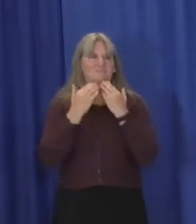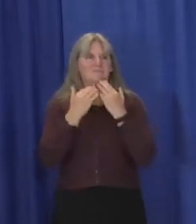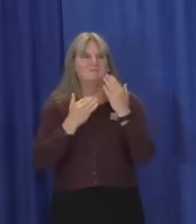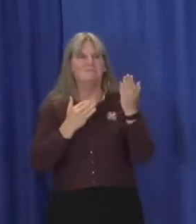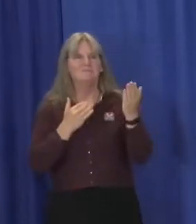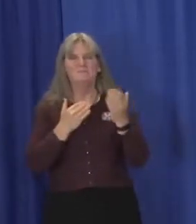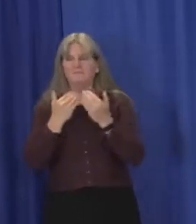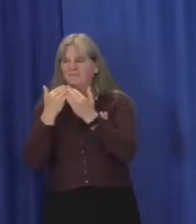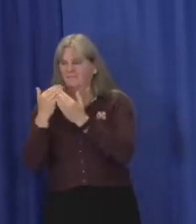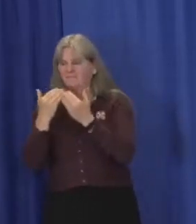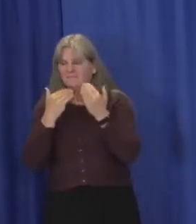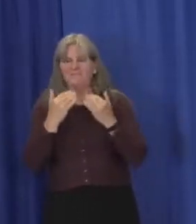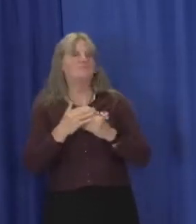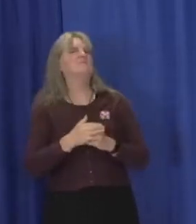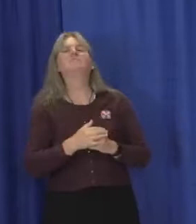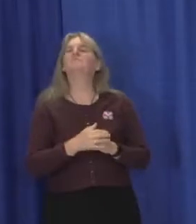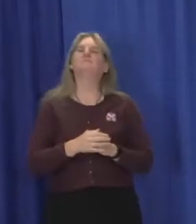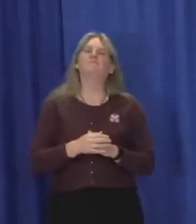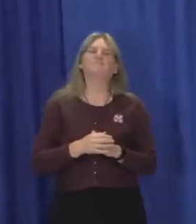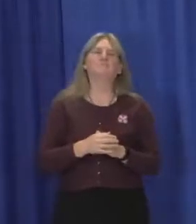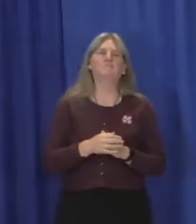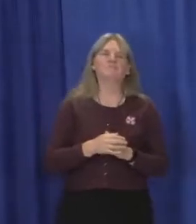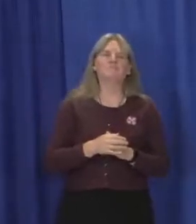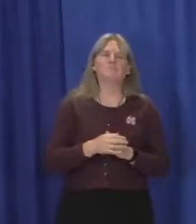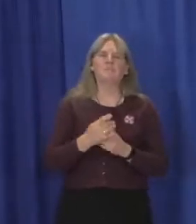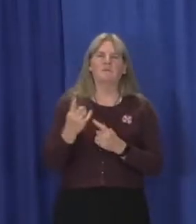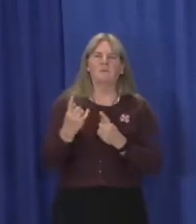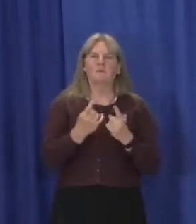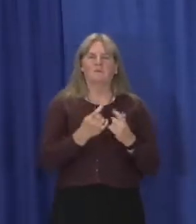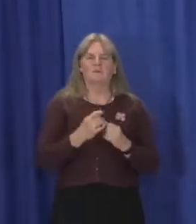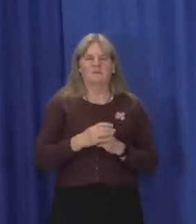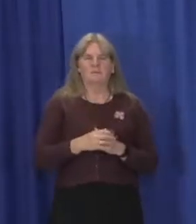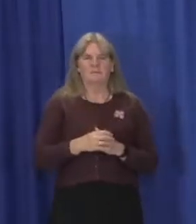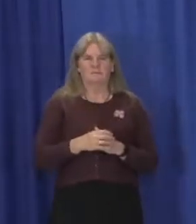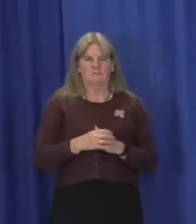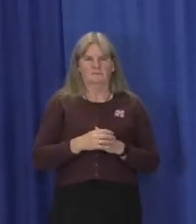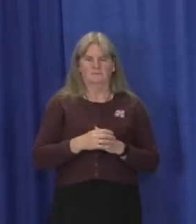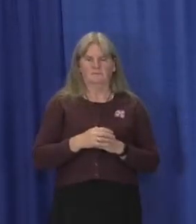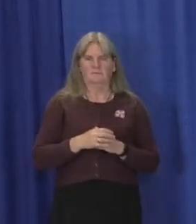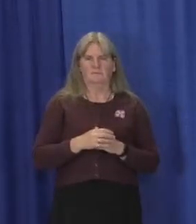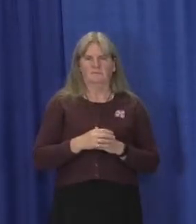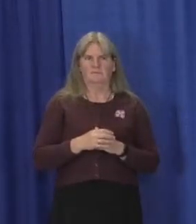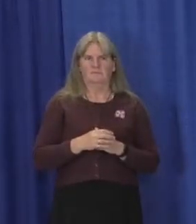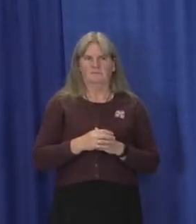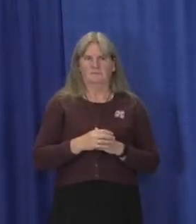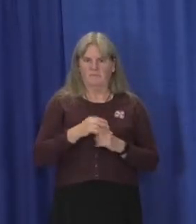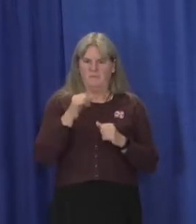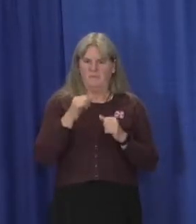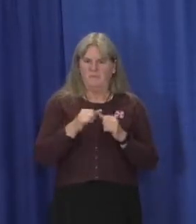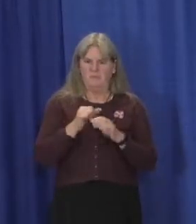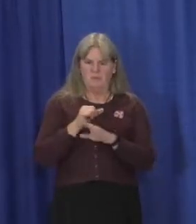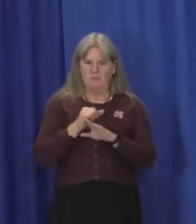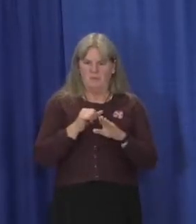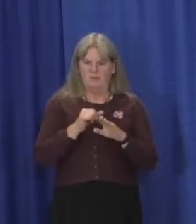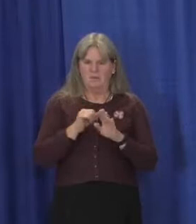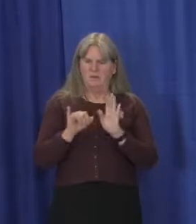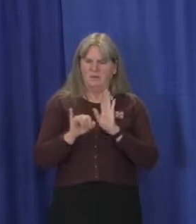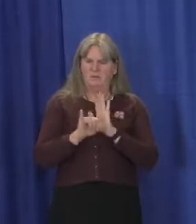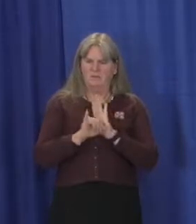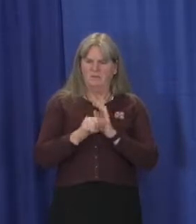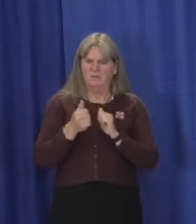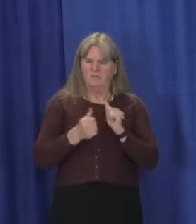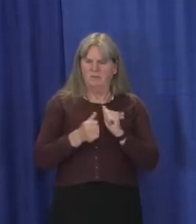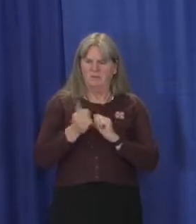Thank you, Premier Silver and Dr. Elliott. We will now move on to the question and answer session with media. A reminder to reporters, please identify